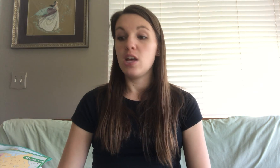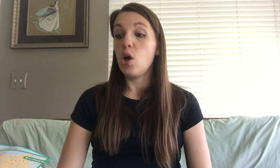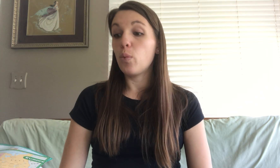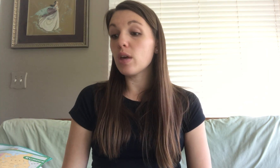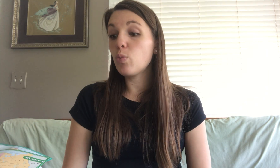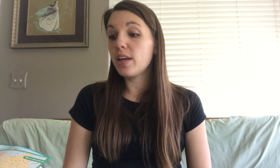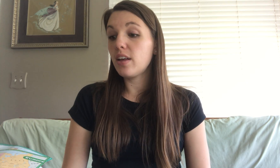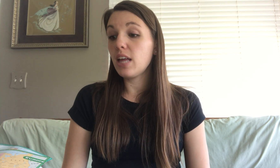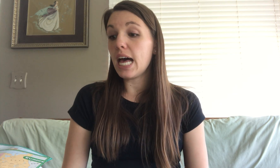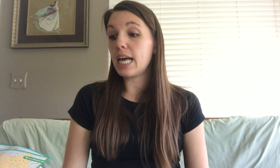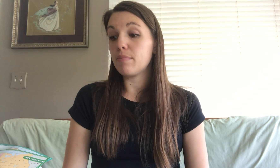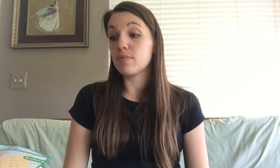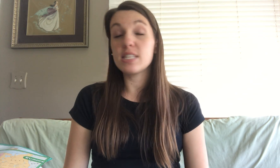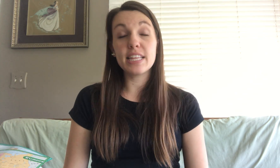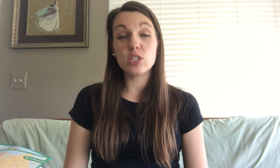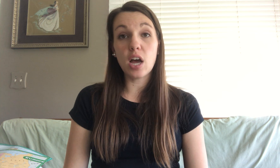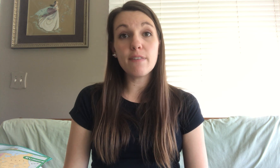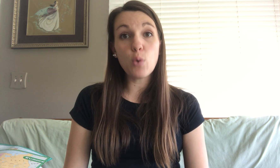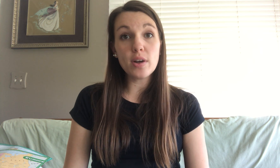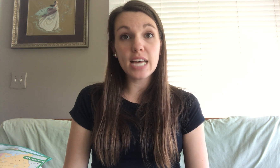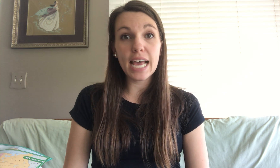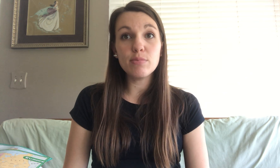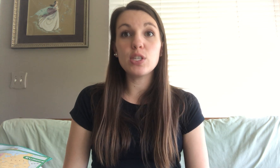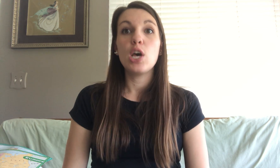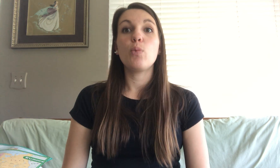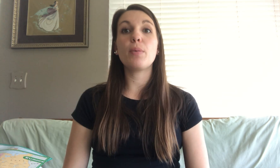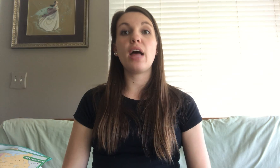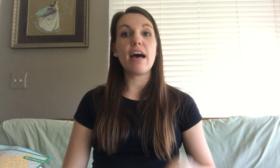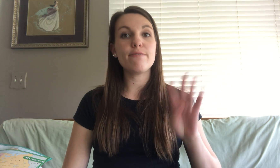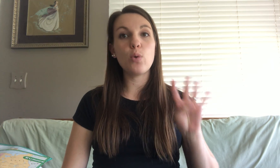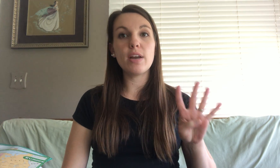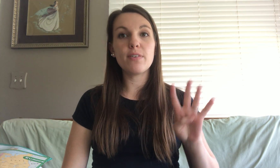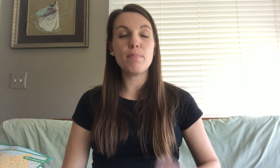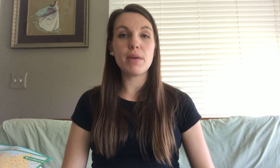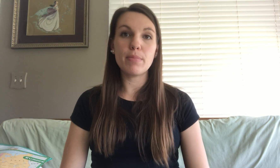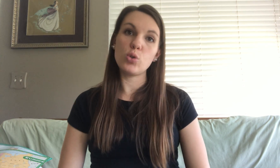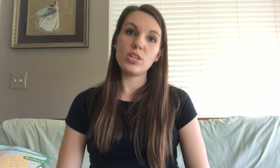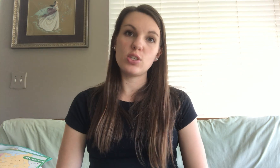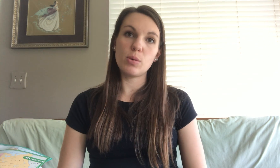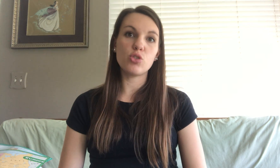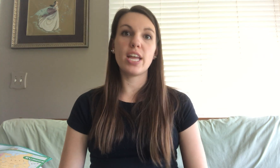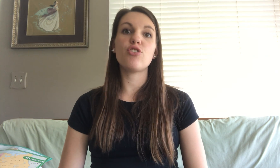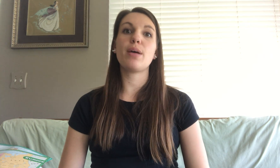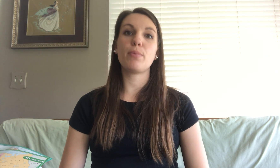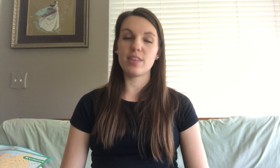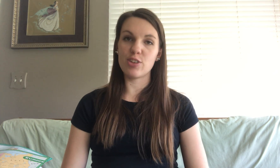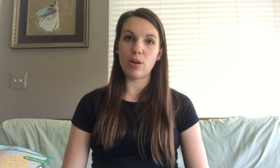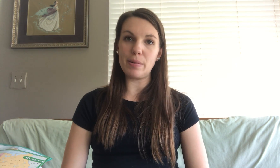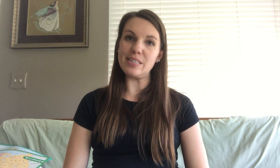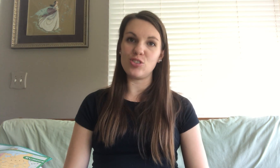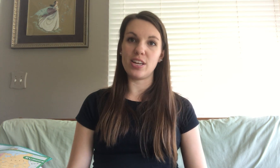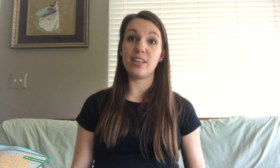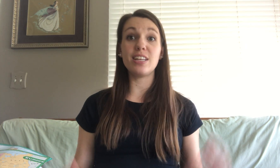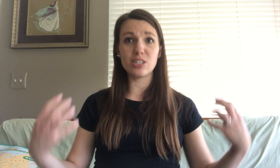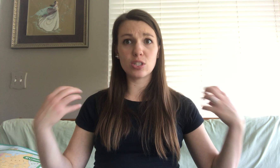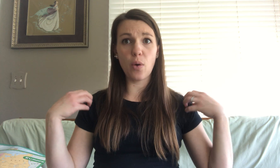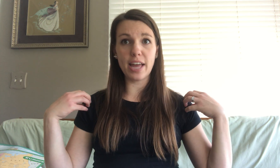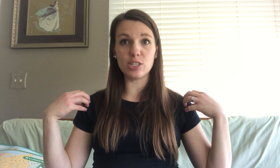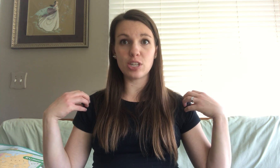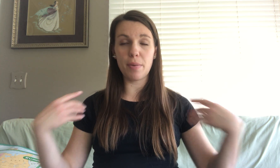We will sing the song four times. We will have four different beat motions so we'll change it up with each repetition. Let's go ahead and start